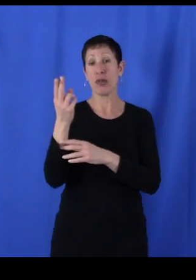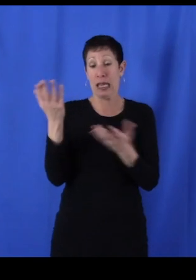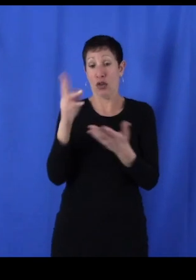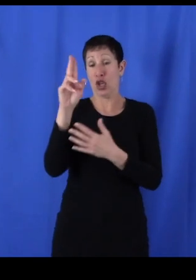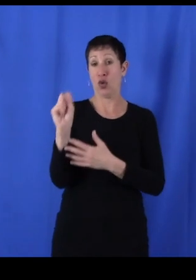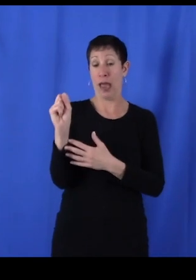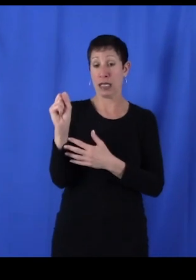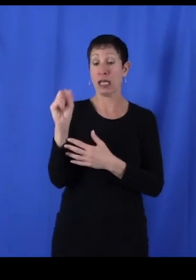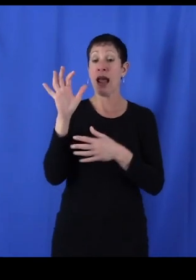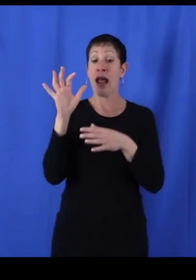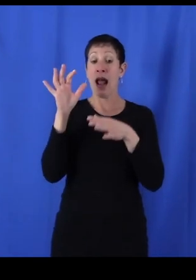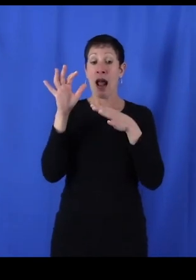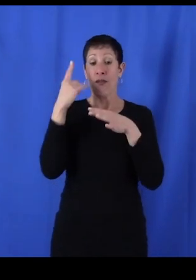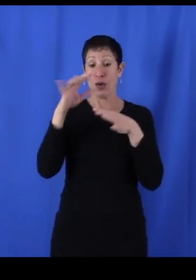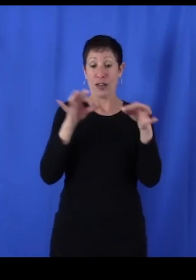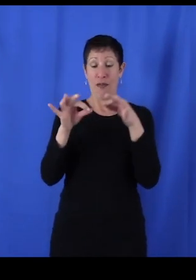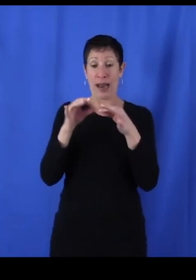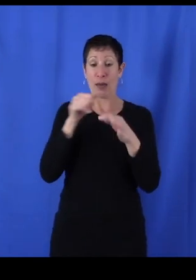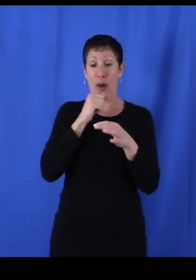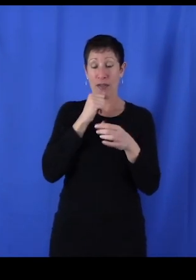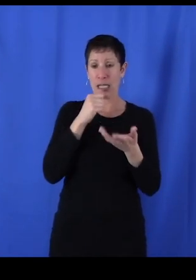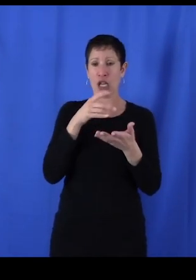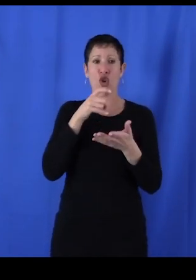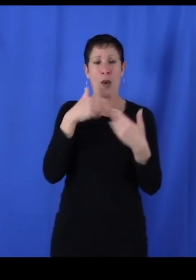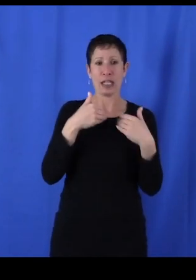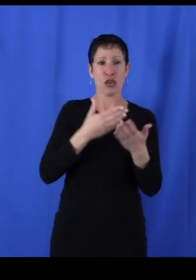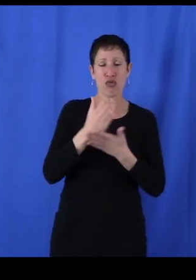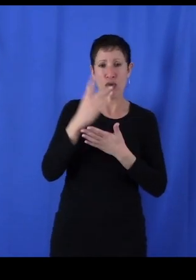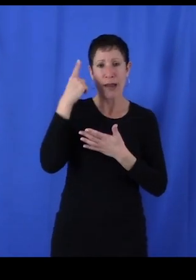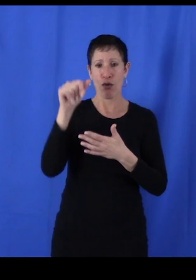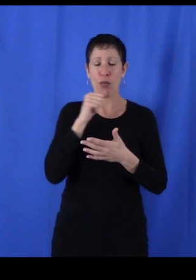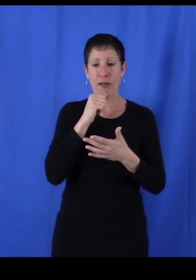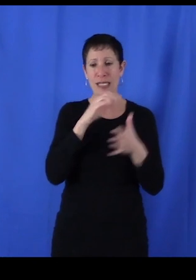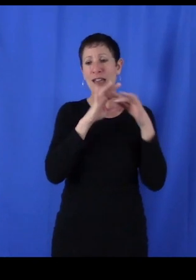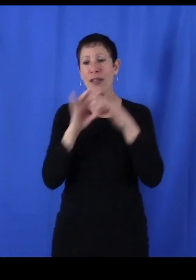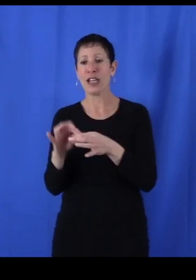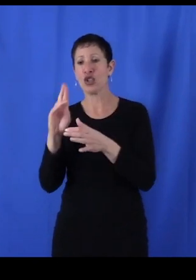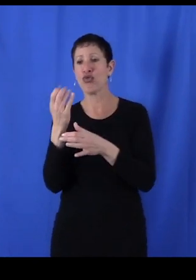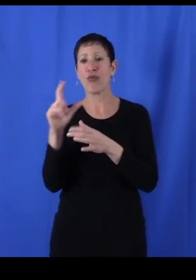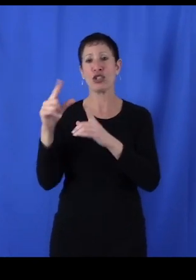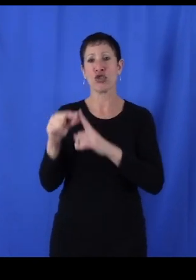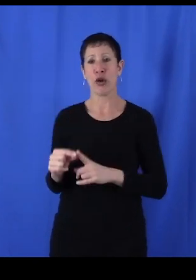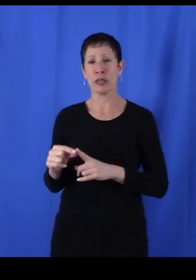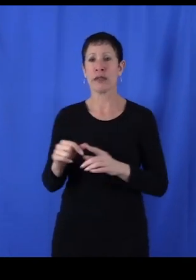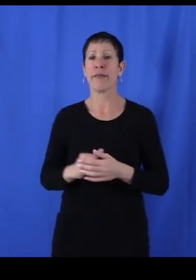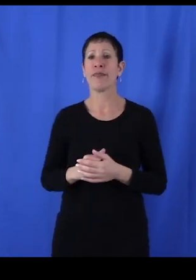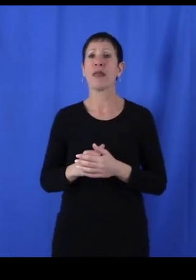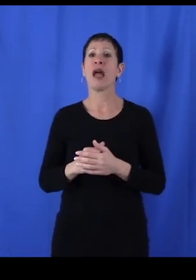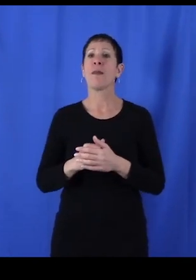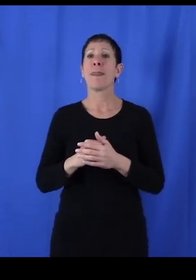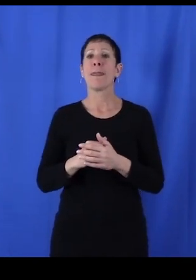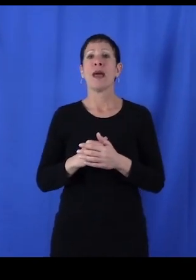history in the US of defining privacy, who has the right to privacy, in racial terms.